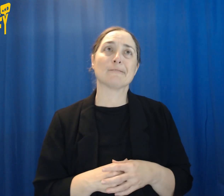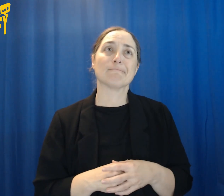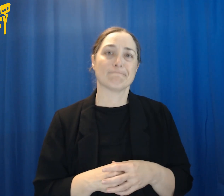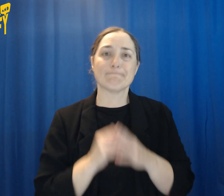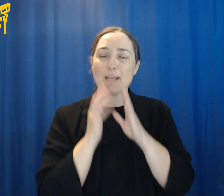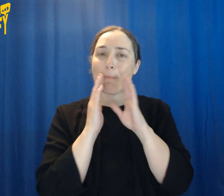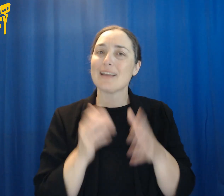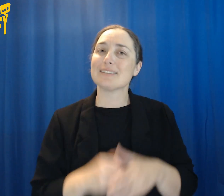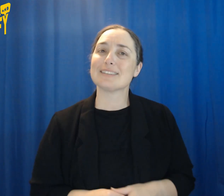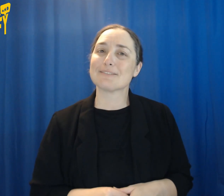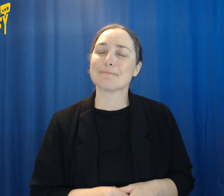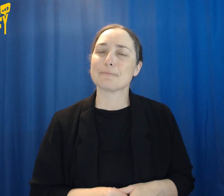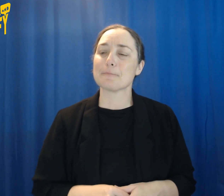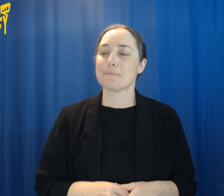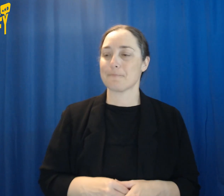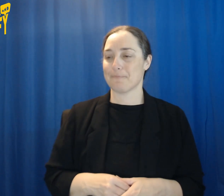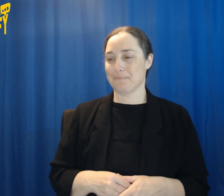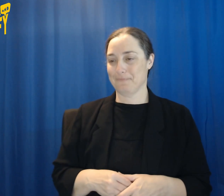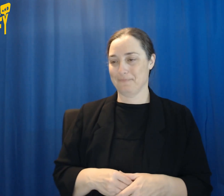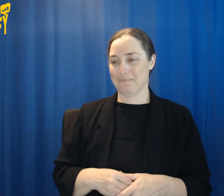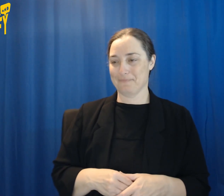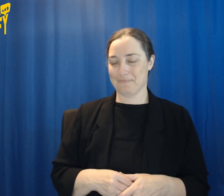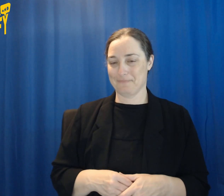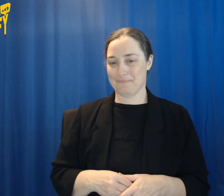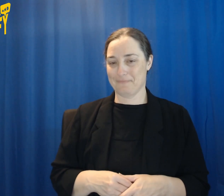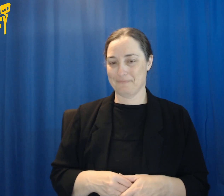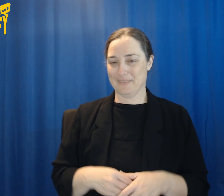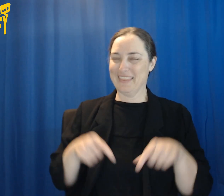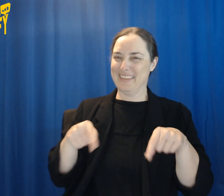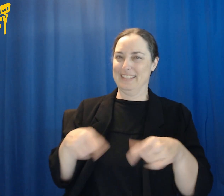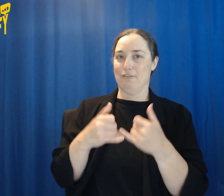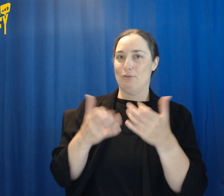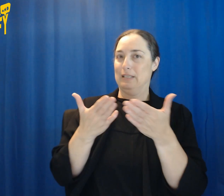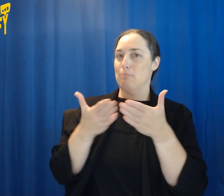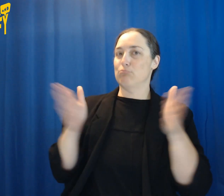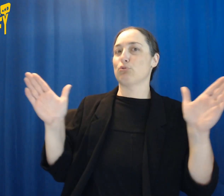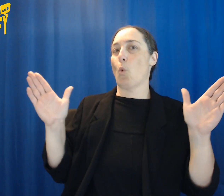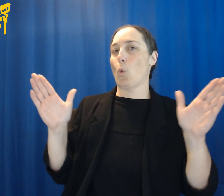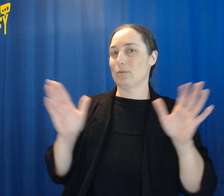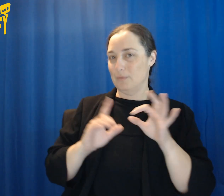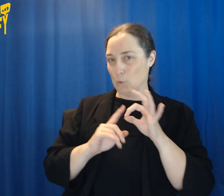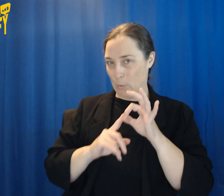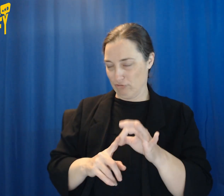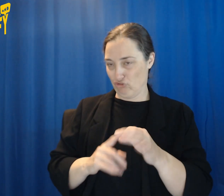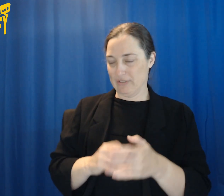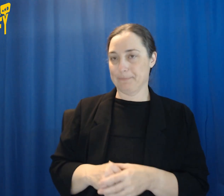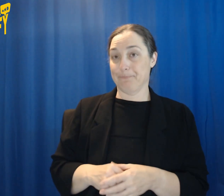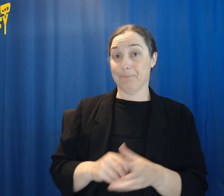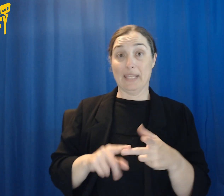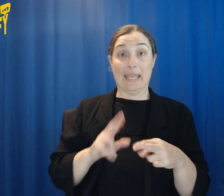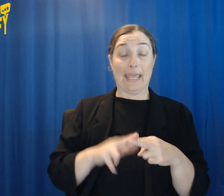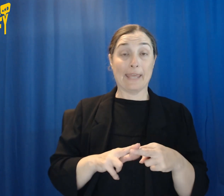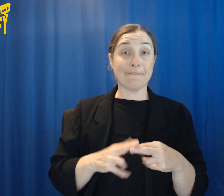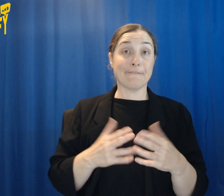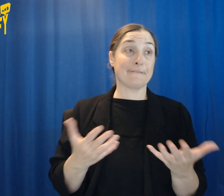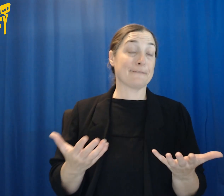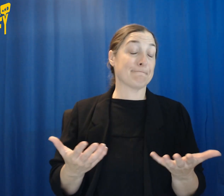amazing. This is a really sort of broad, obvious question, but if someone's listening to this and you've achieved